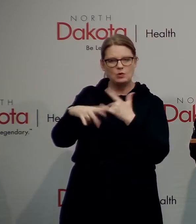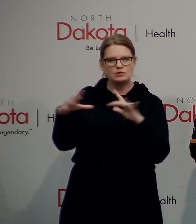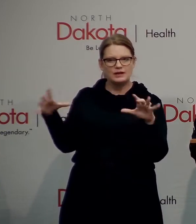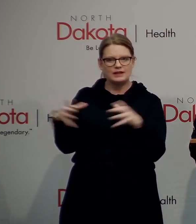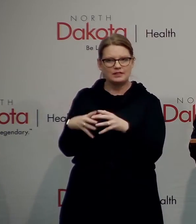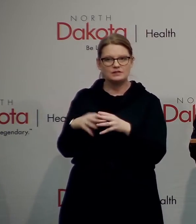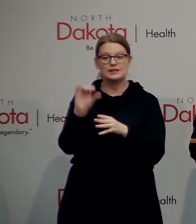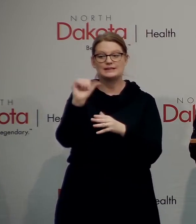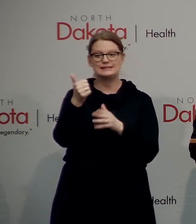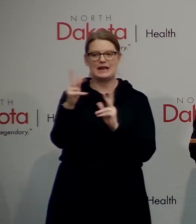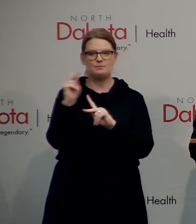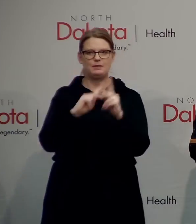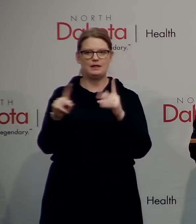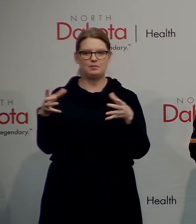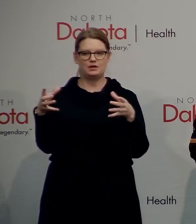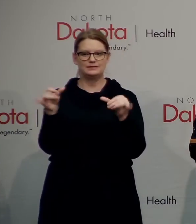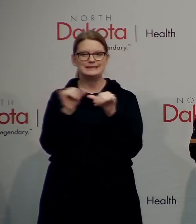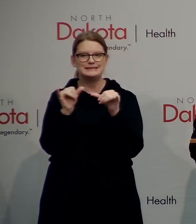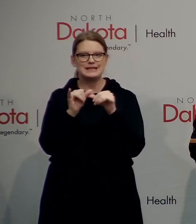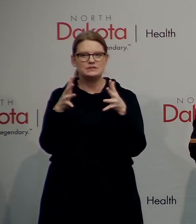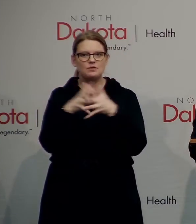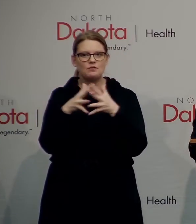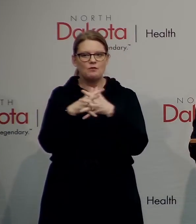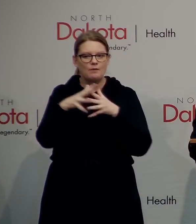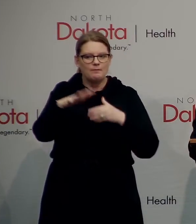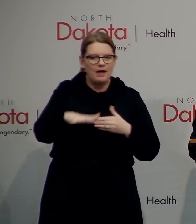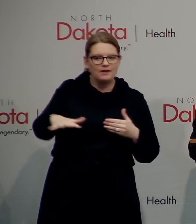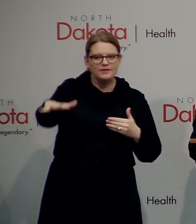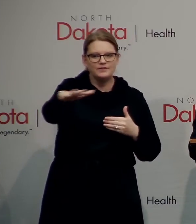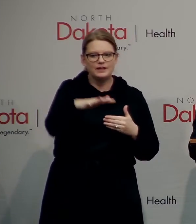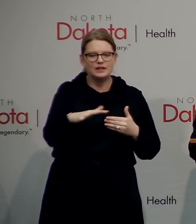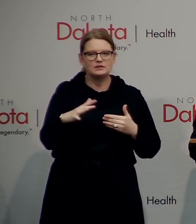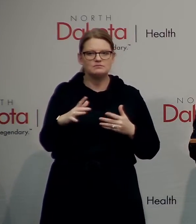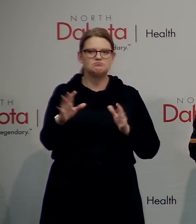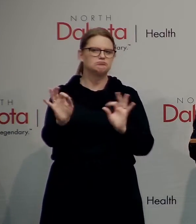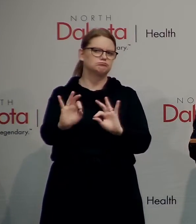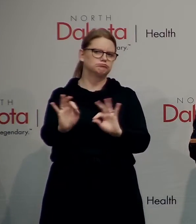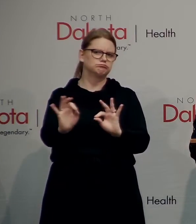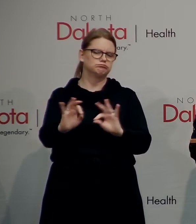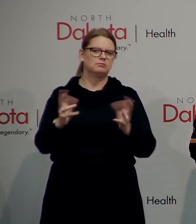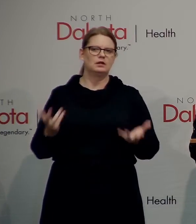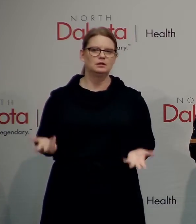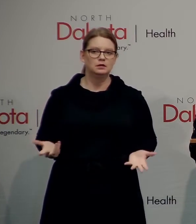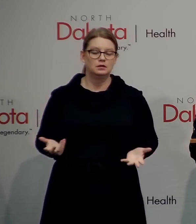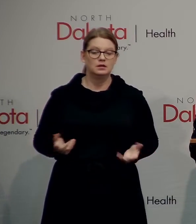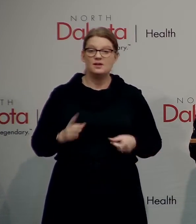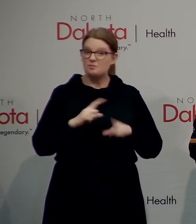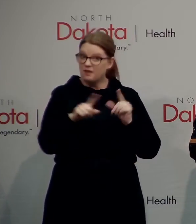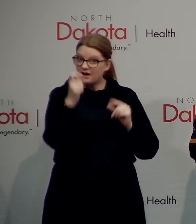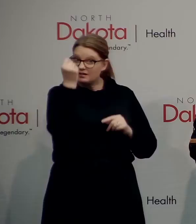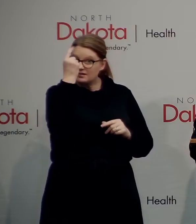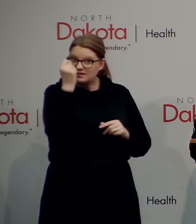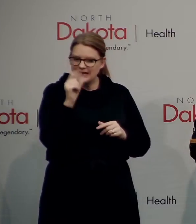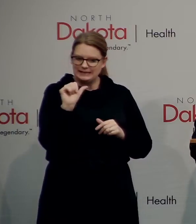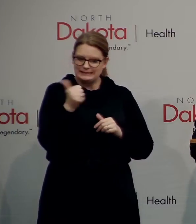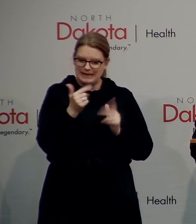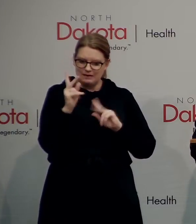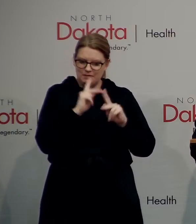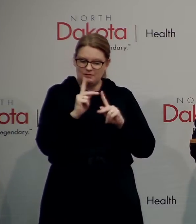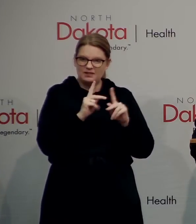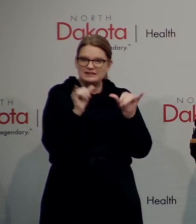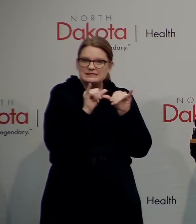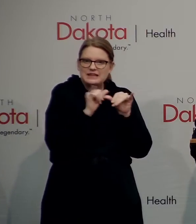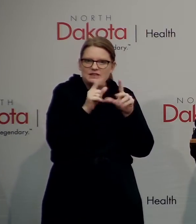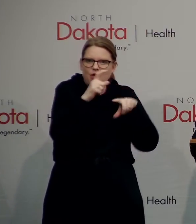get together in the size of a football field, that's not a problem. If 10 people get together in the size of a closet, that is a